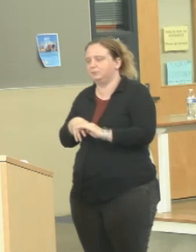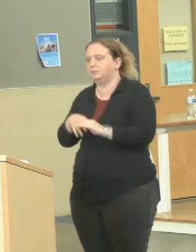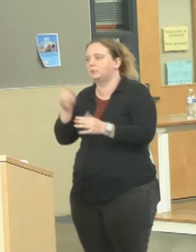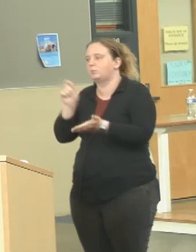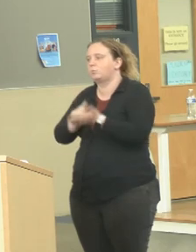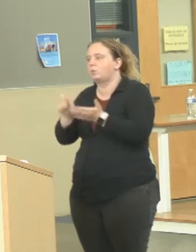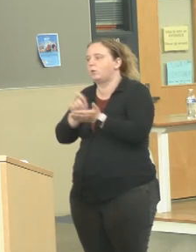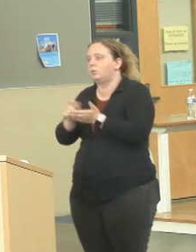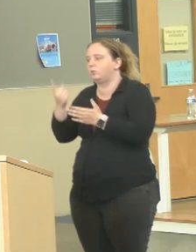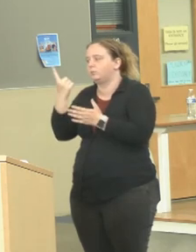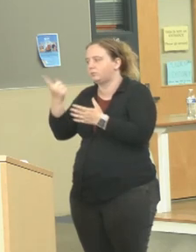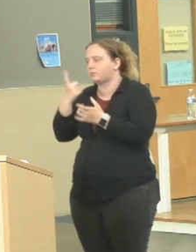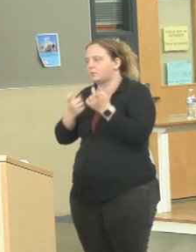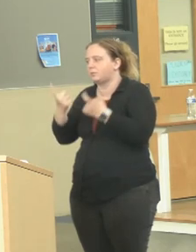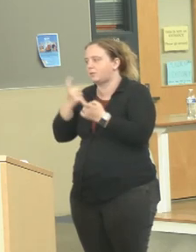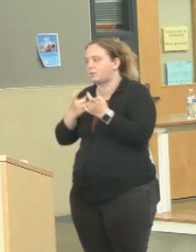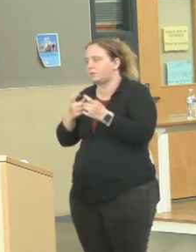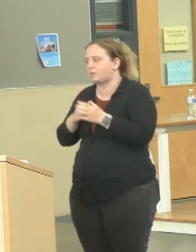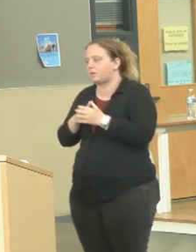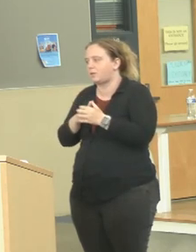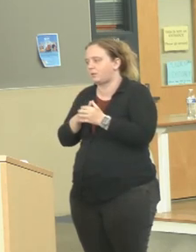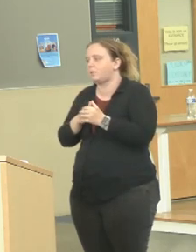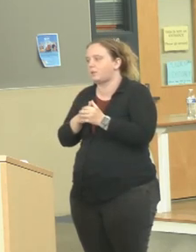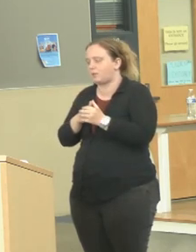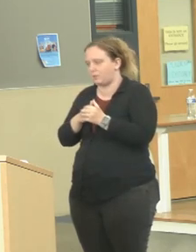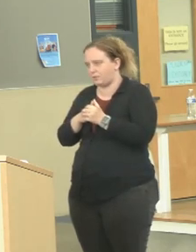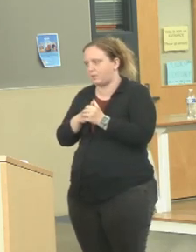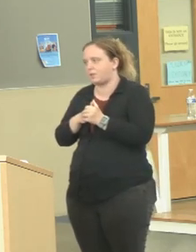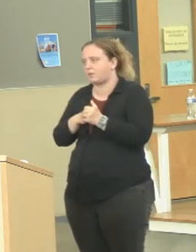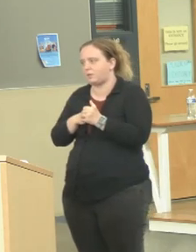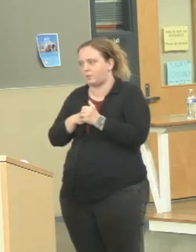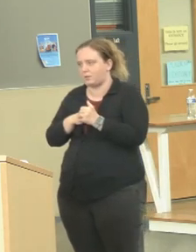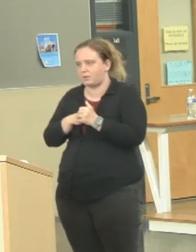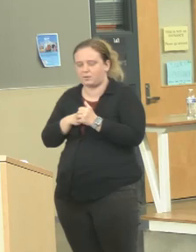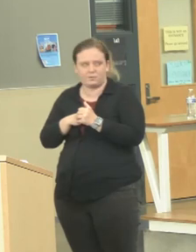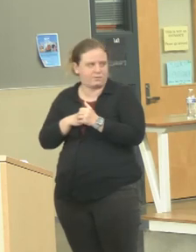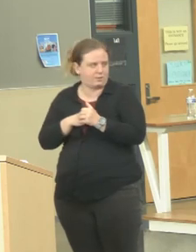All right, here, I'm gonna figure out which one you answered. Let's see.